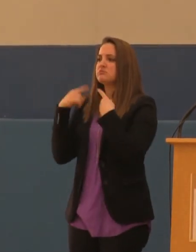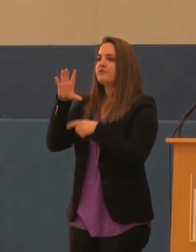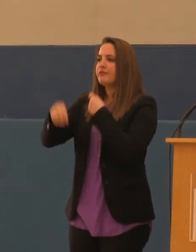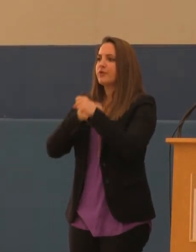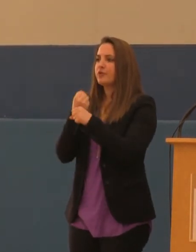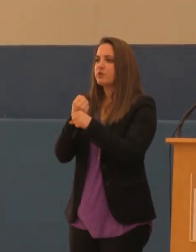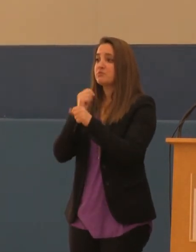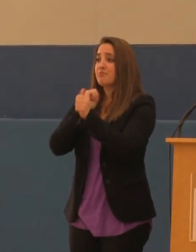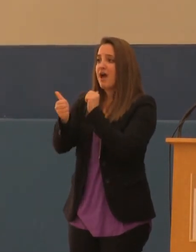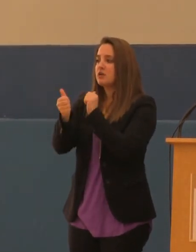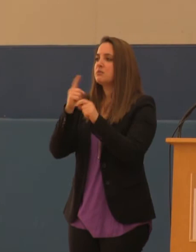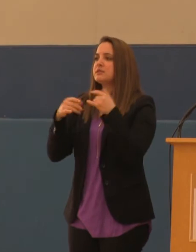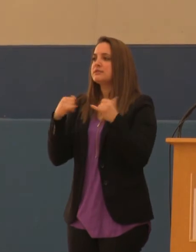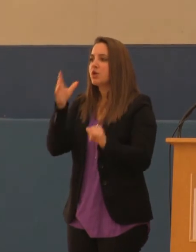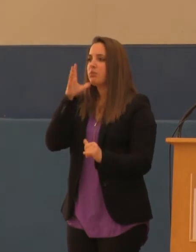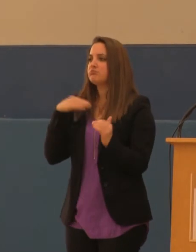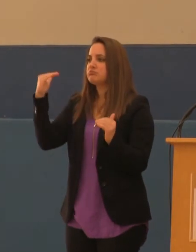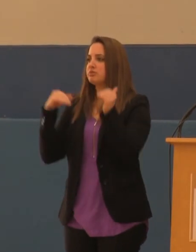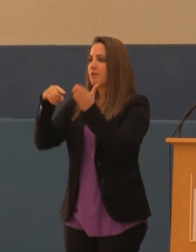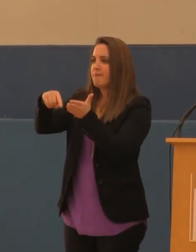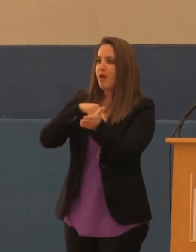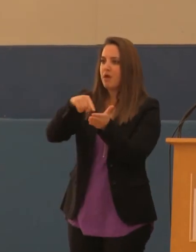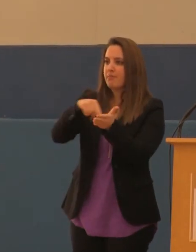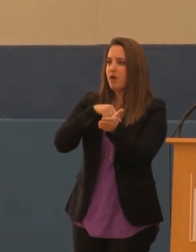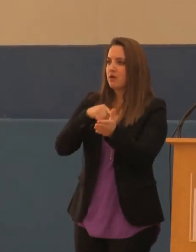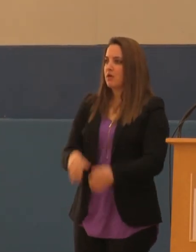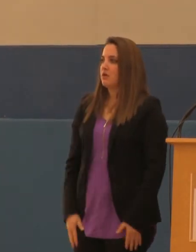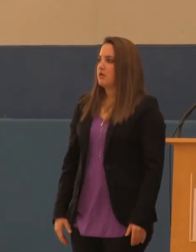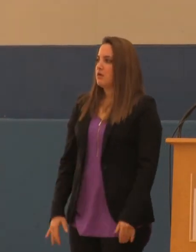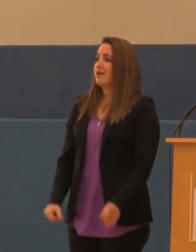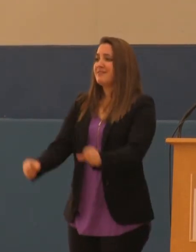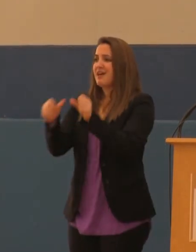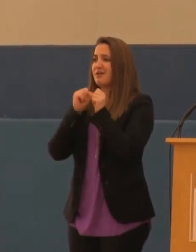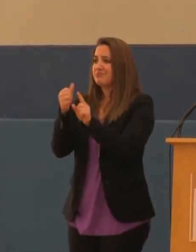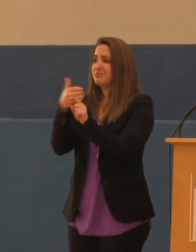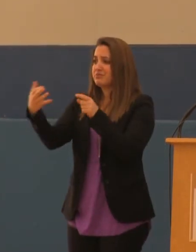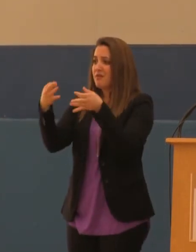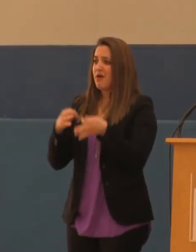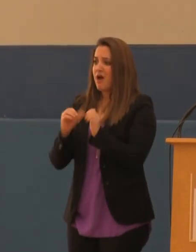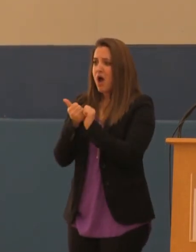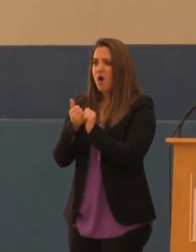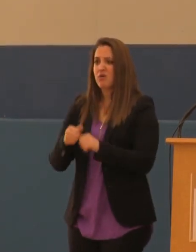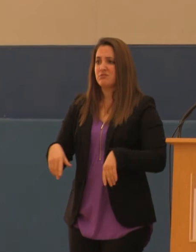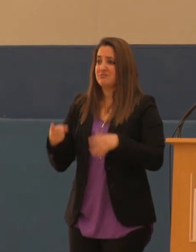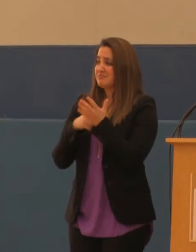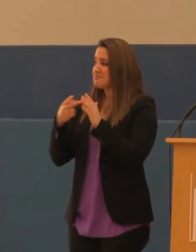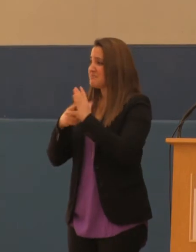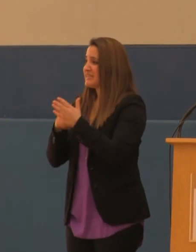than their male counterparts, a persistent phenomenon that cannot be entirely explained by disparities in